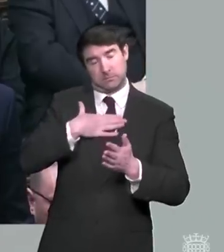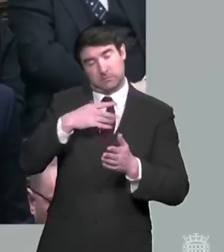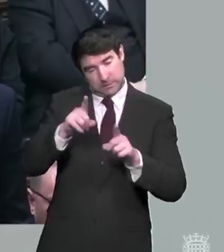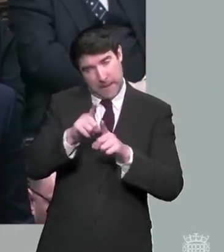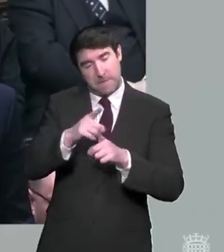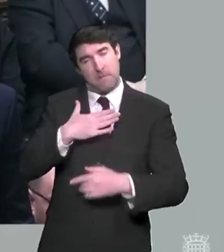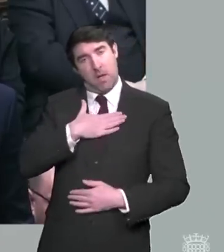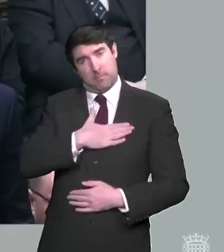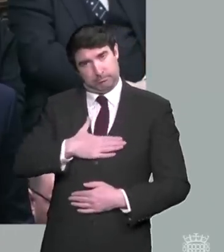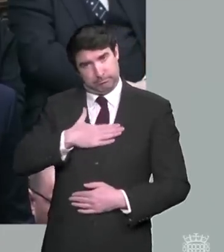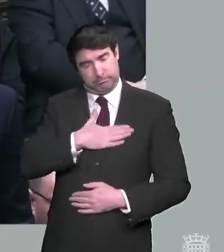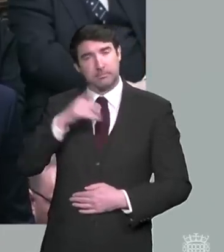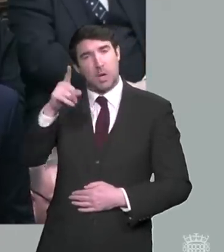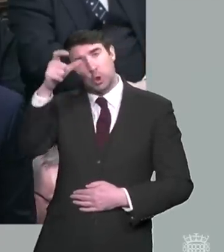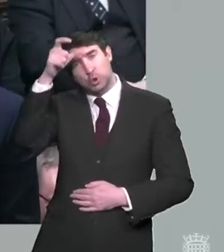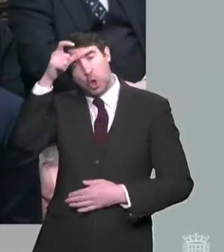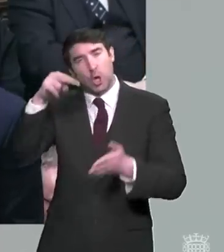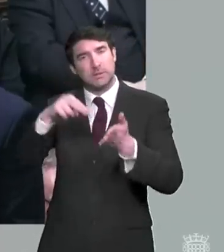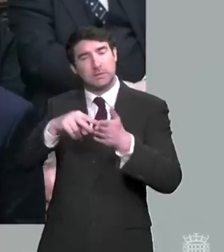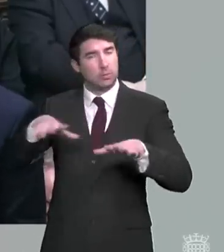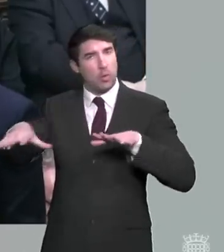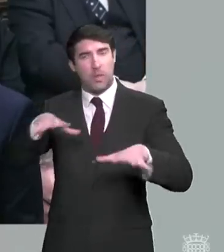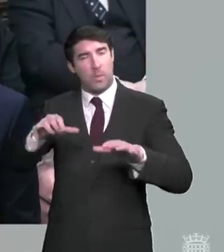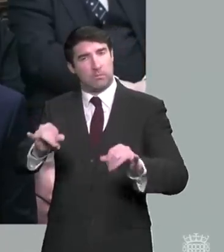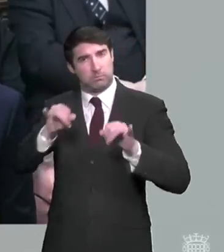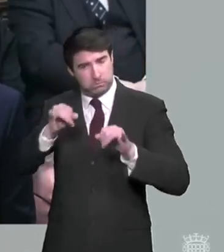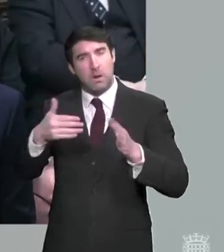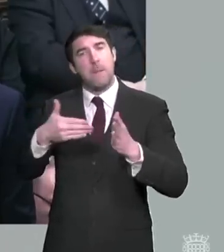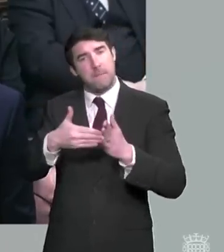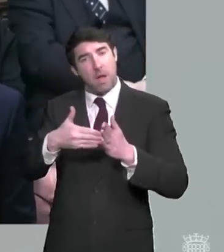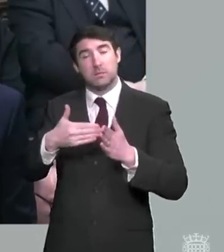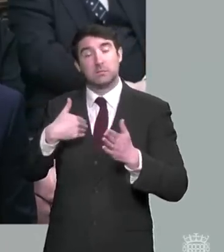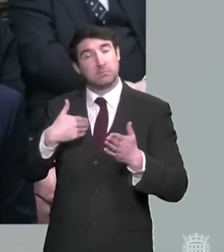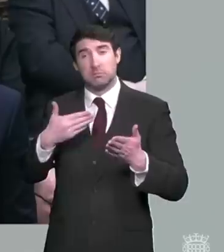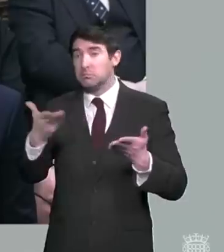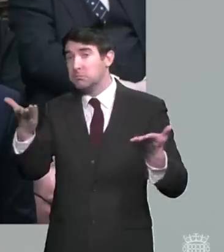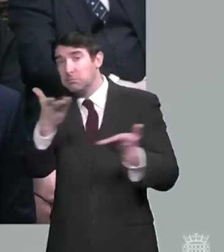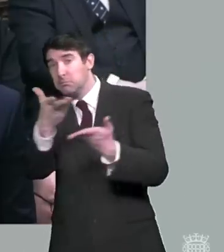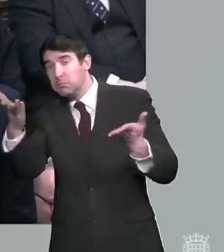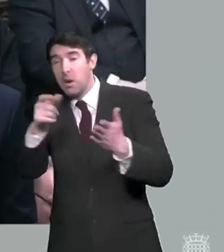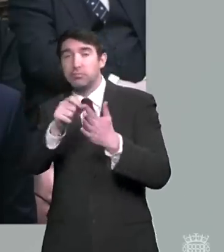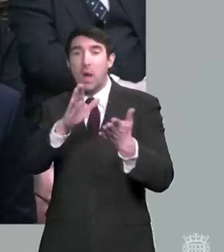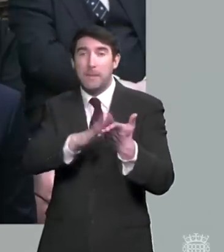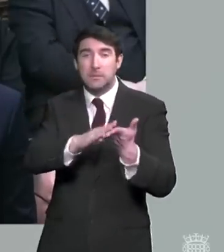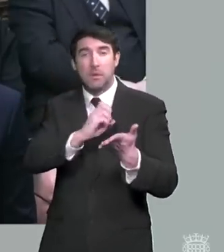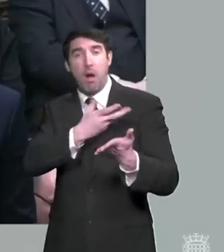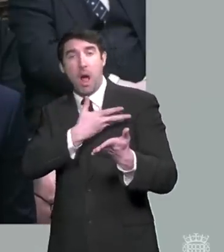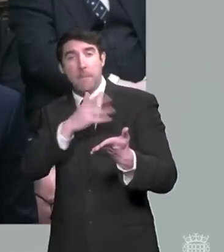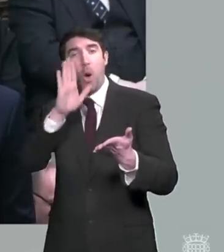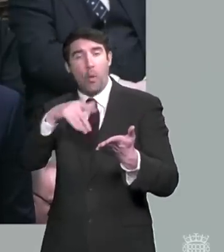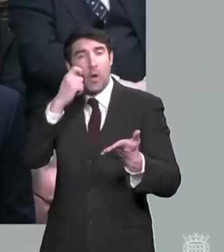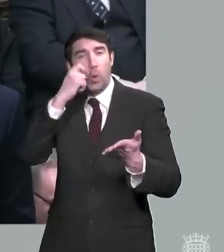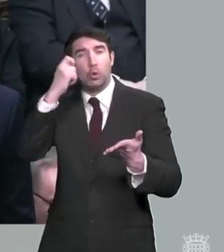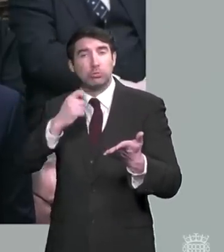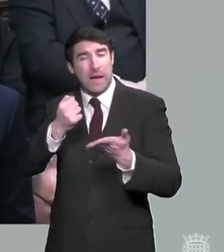in Turkey and Syria, and also to welcome the exchange between the Leader of the Opposition and the Prime Minister in respect of Ukraine.